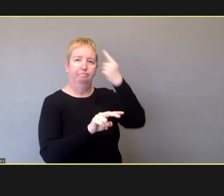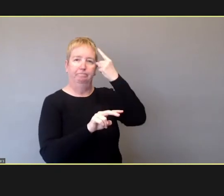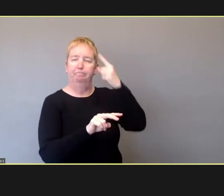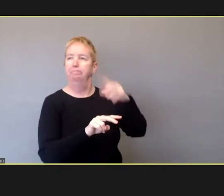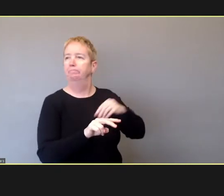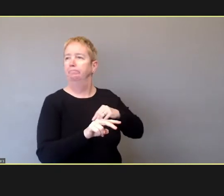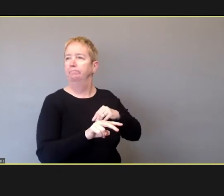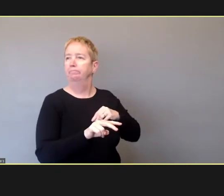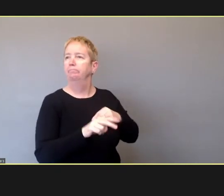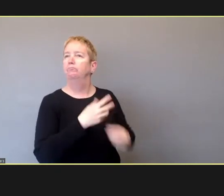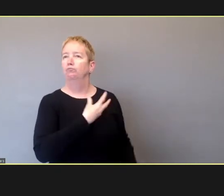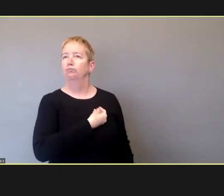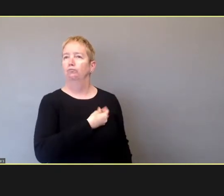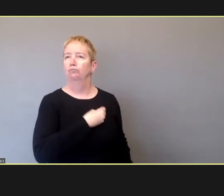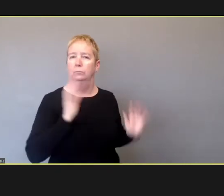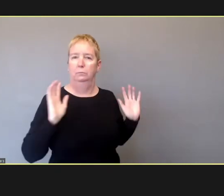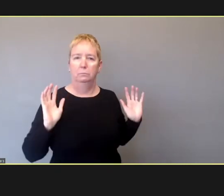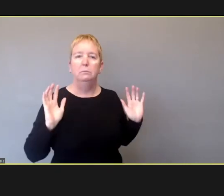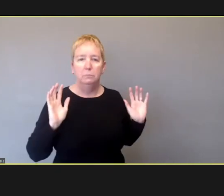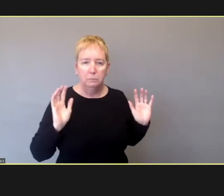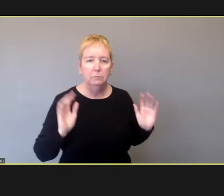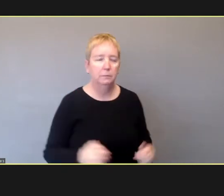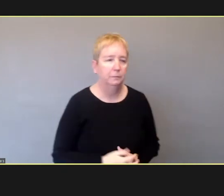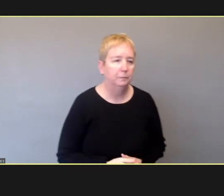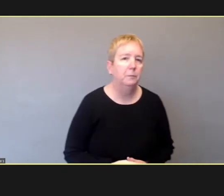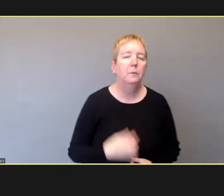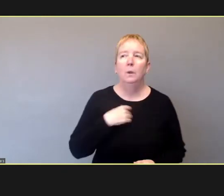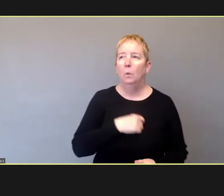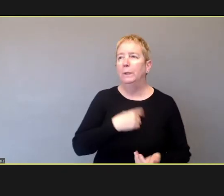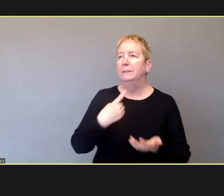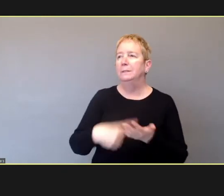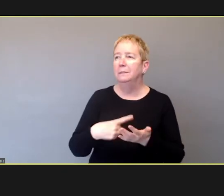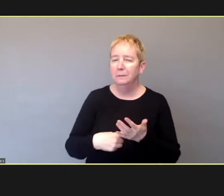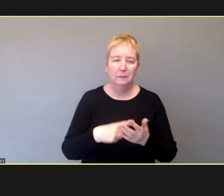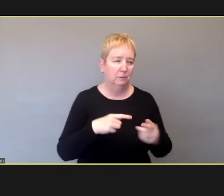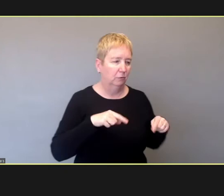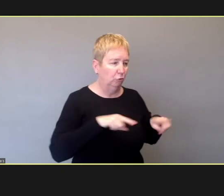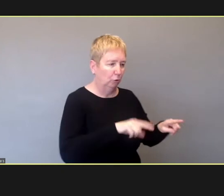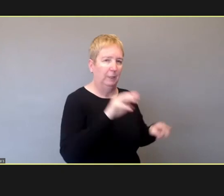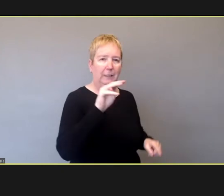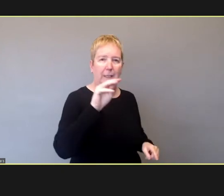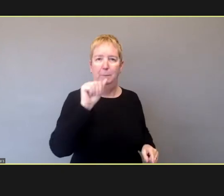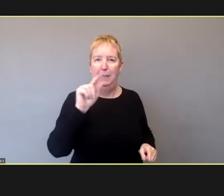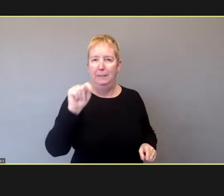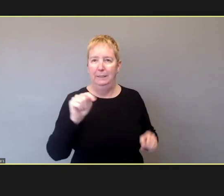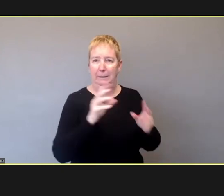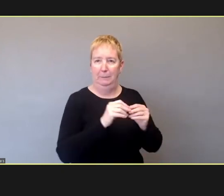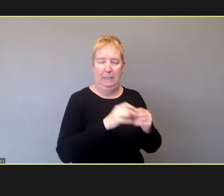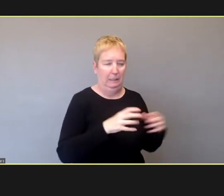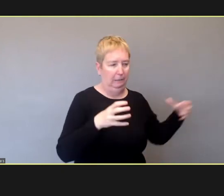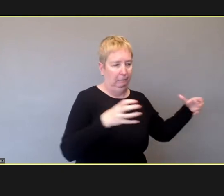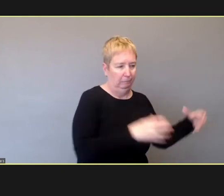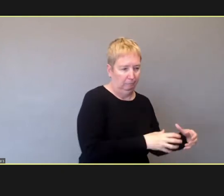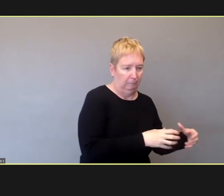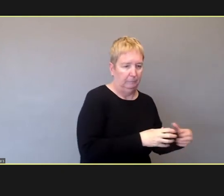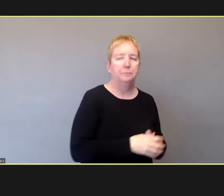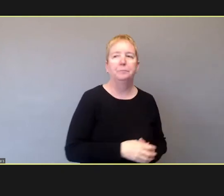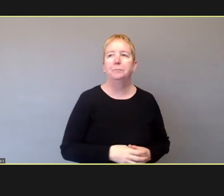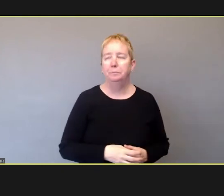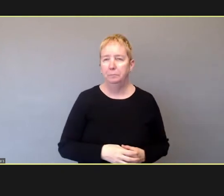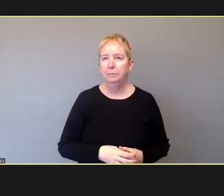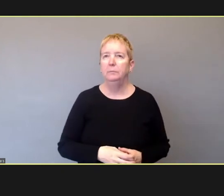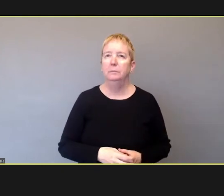the pandemic. So we talked about this with the medical advisory team somewhat. I think there